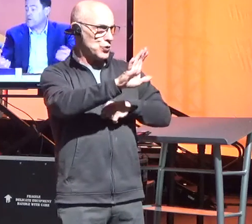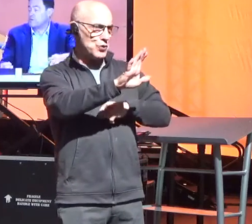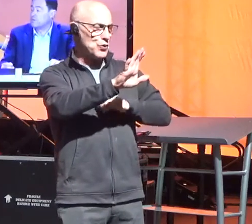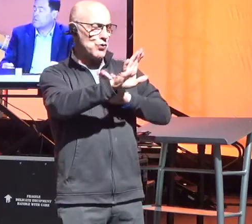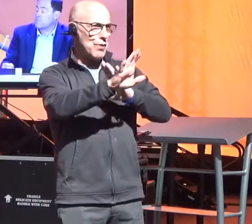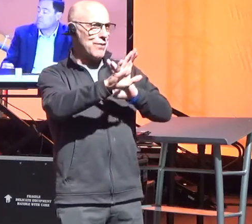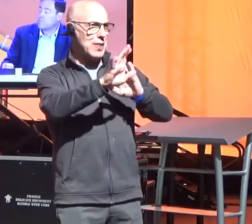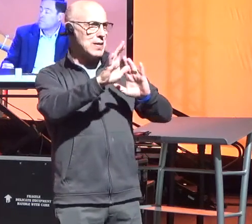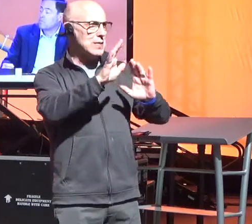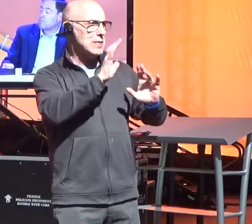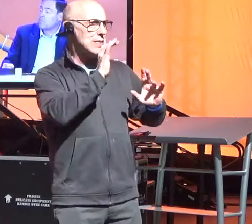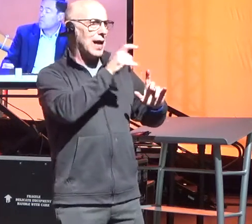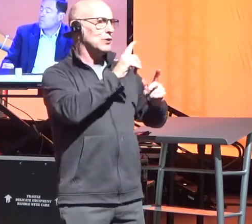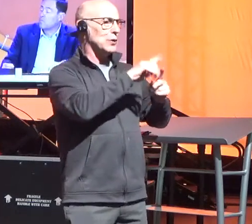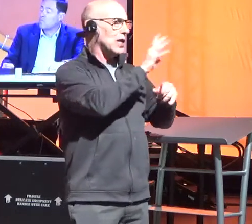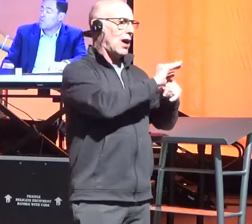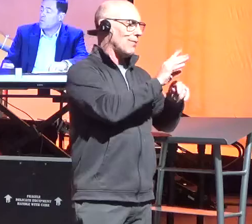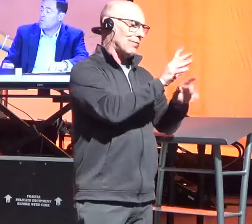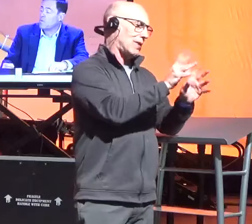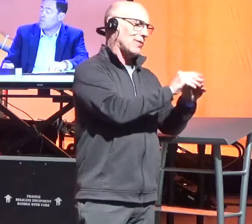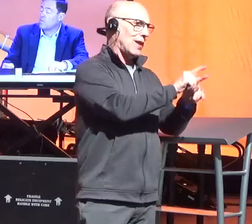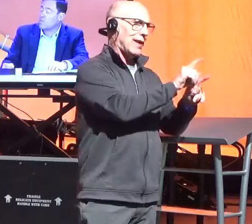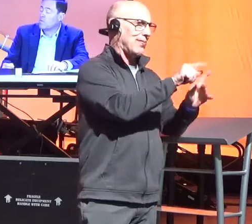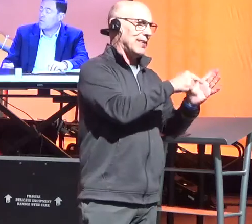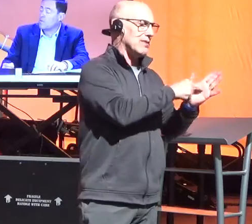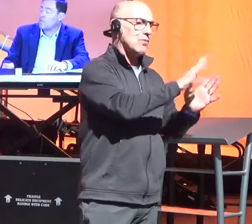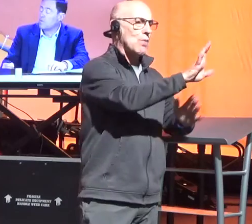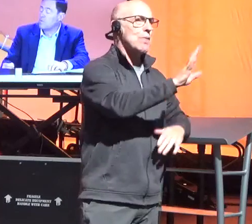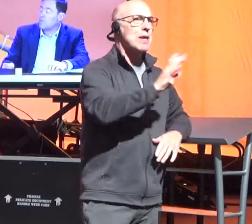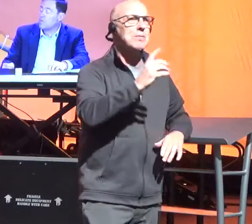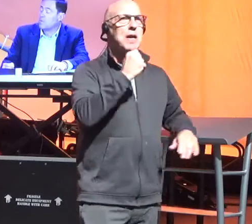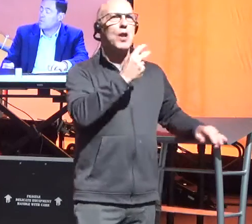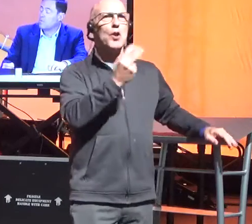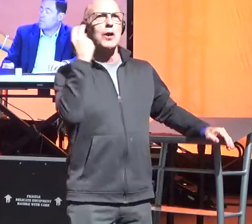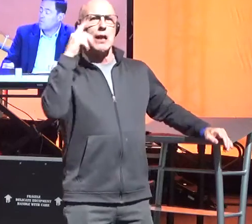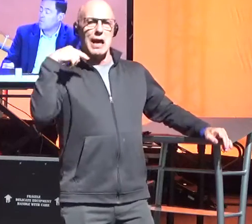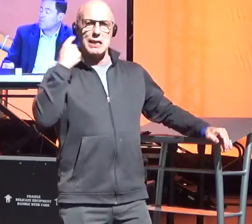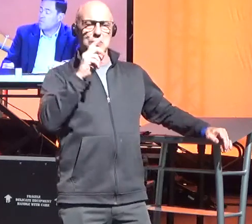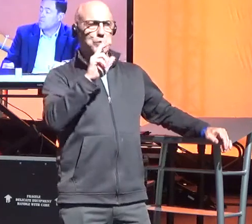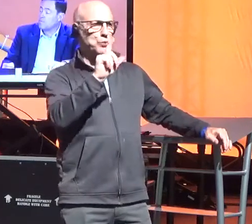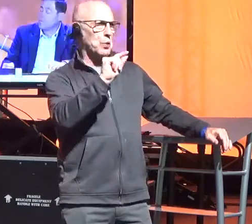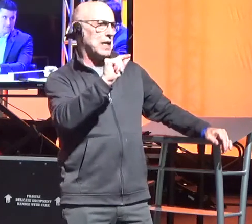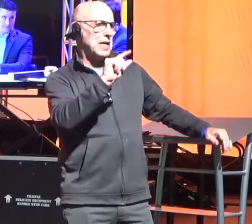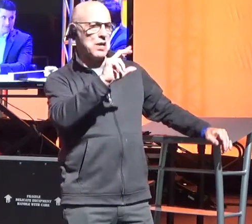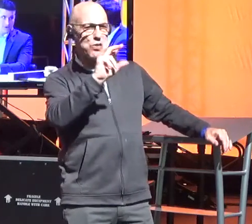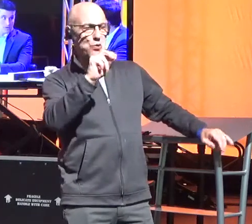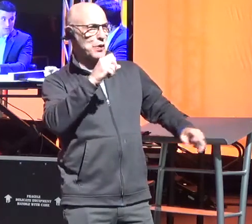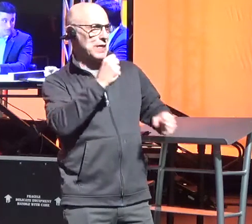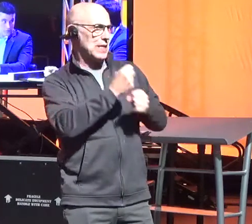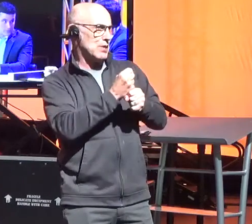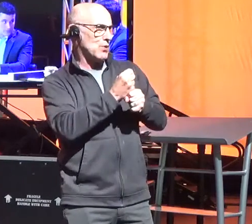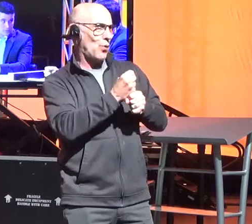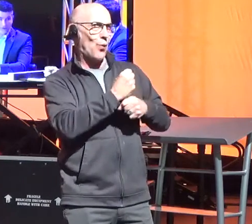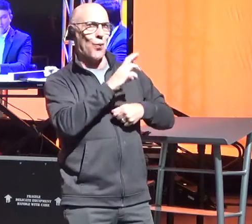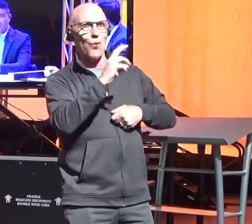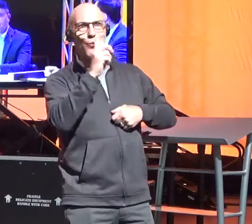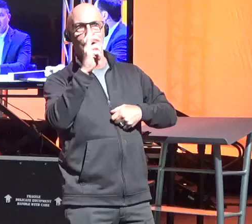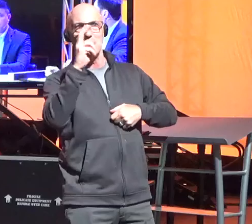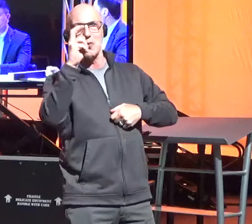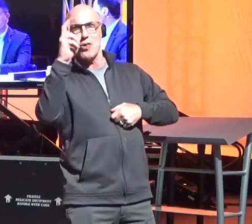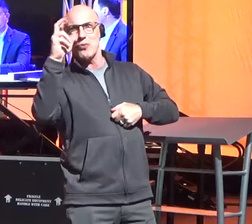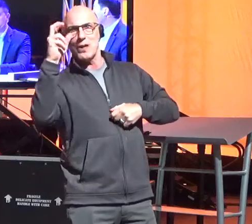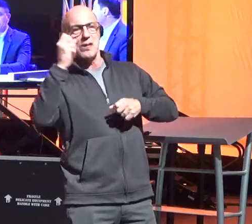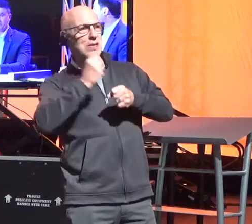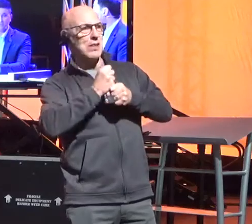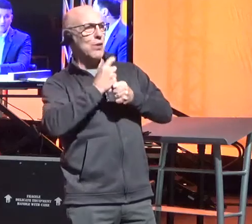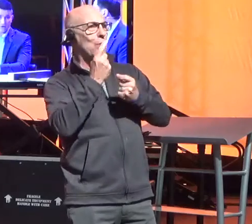this. Yeah, that's right. I mean, you look over the last even 20, 30 years, much less the last 100 or 200 or 300, conferences